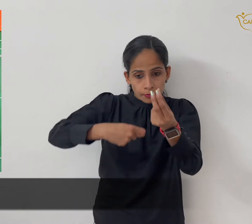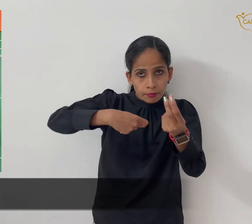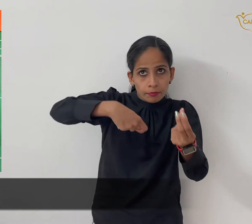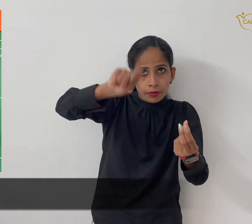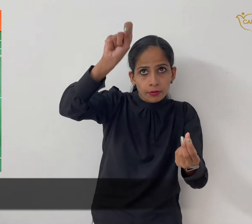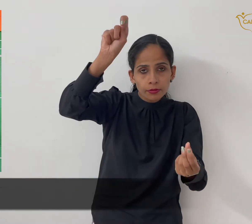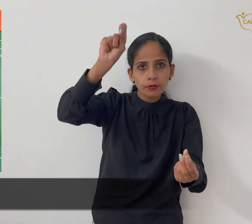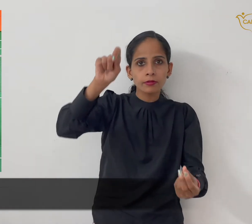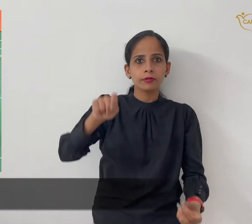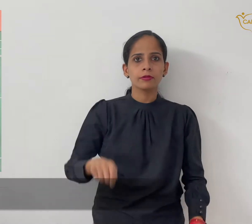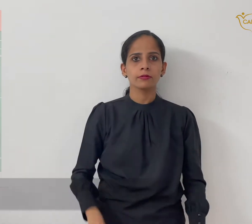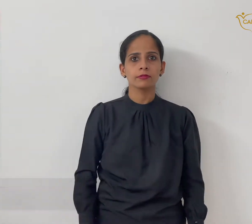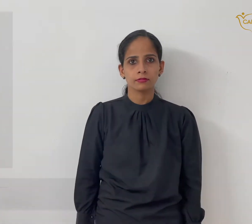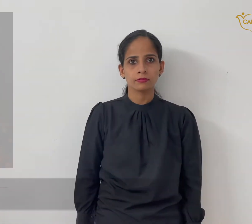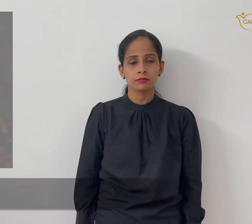Badminton.